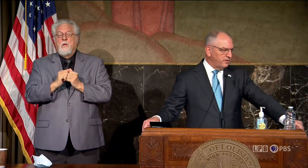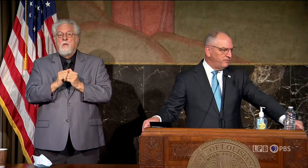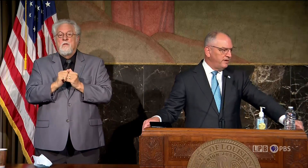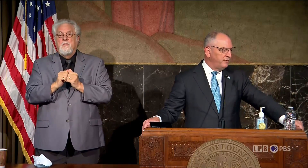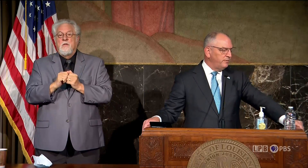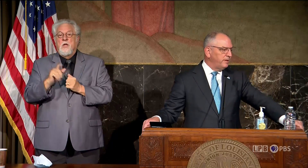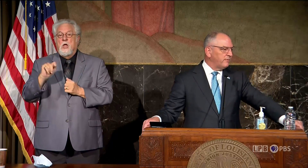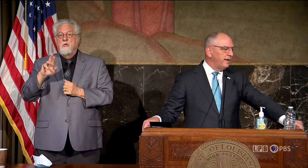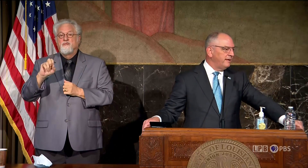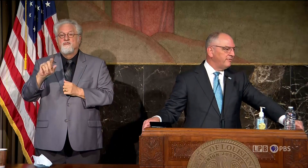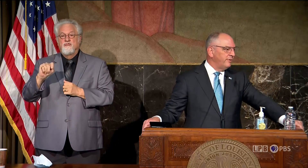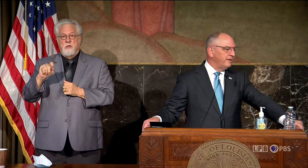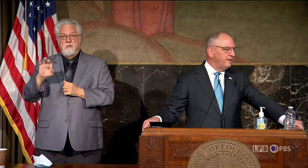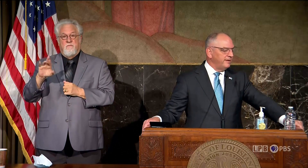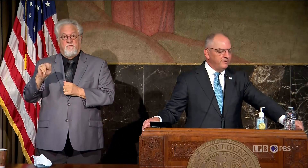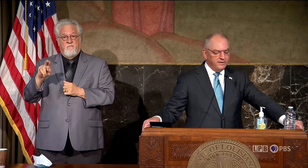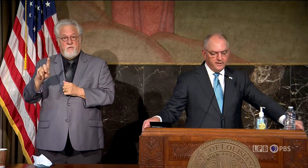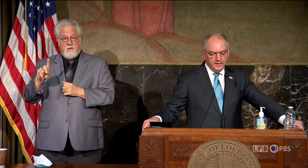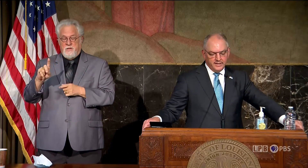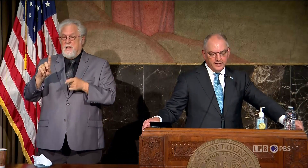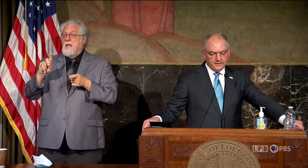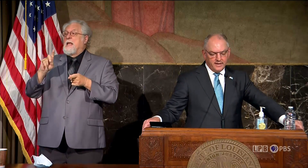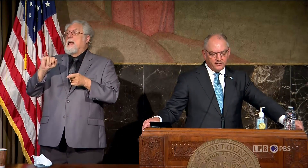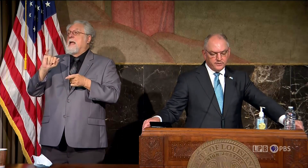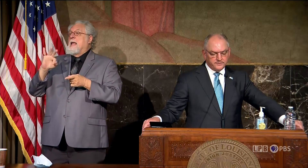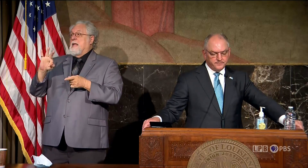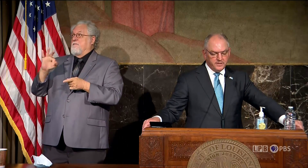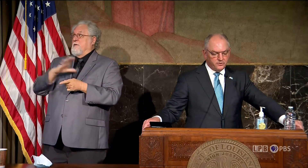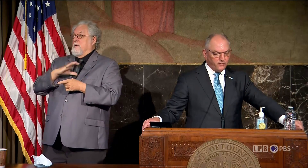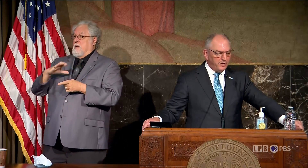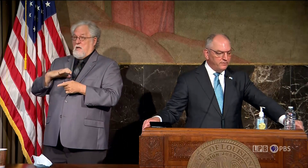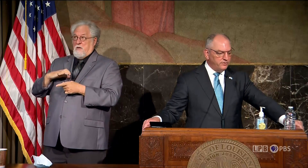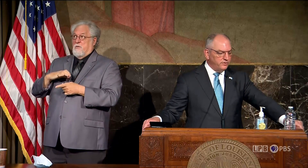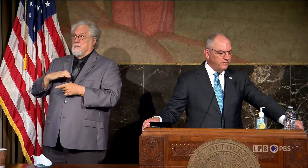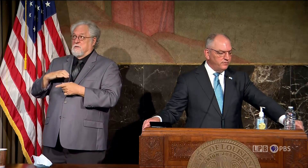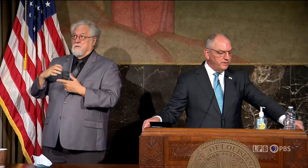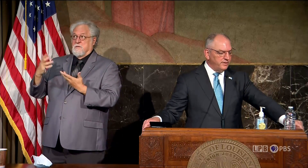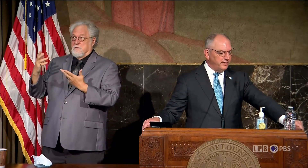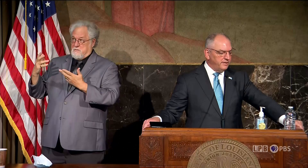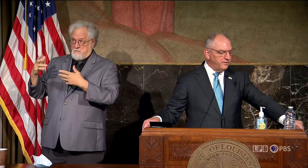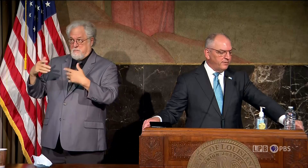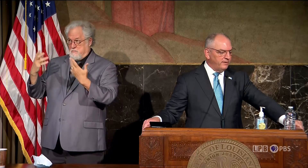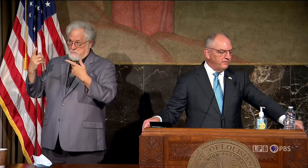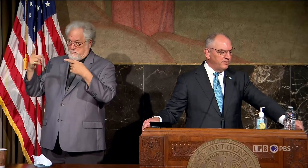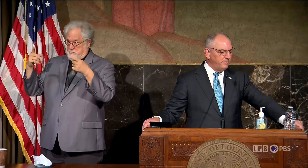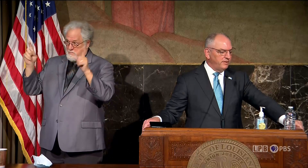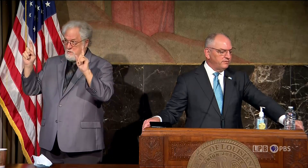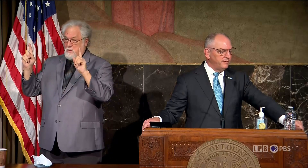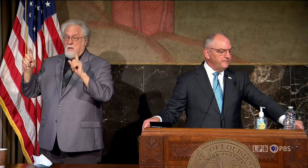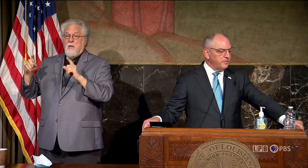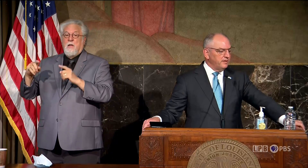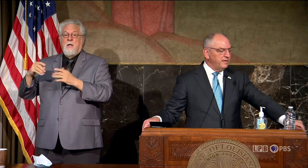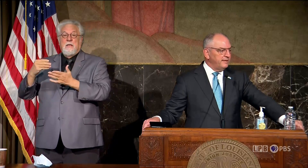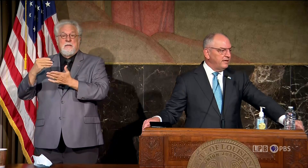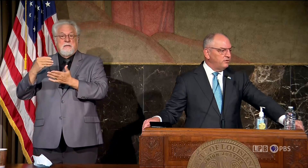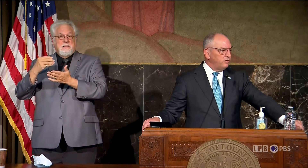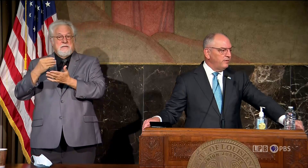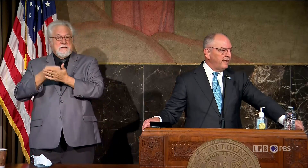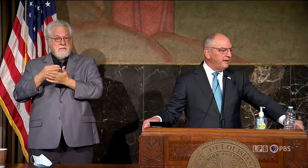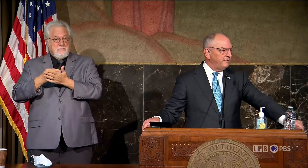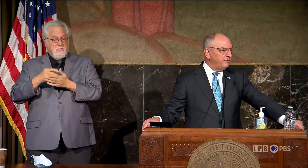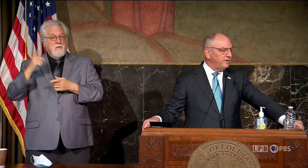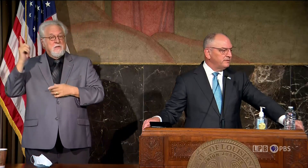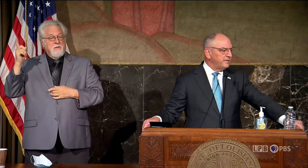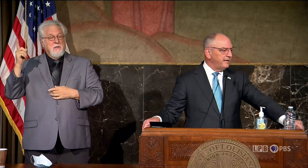the trust fund, it would be great if when the Congress gets around to another round of stimulus, that they